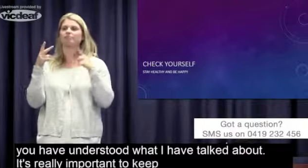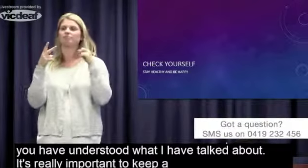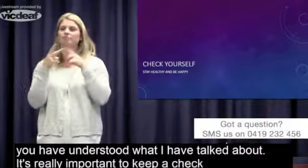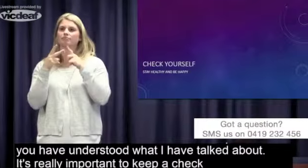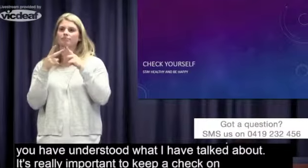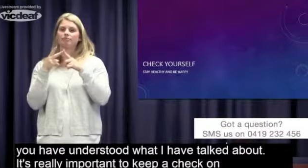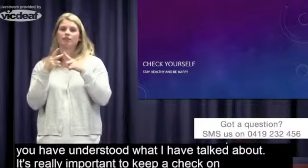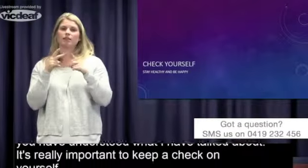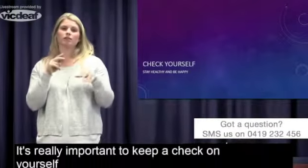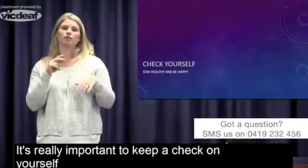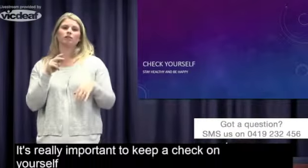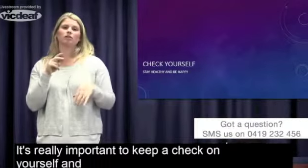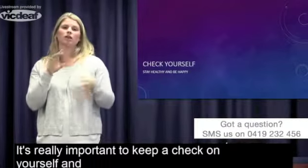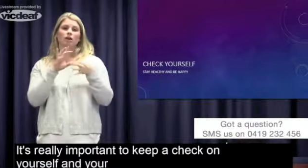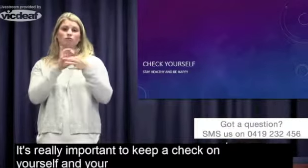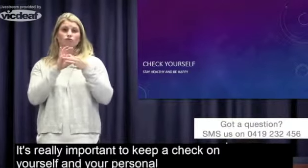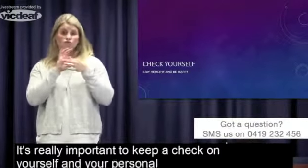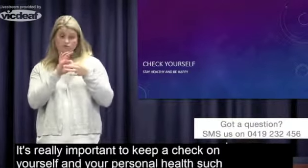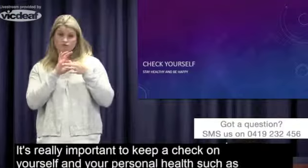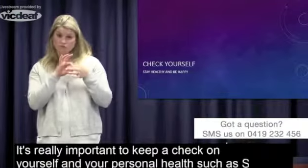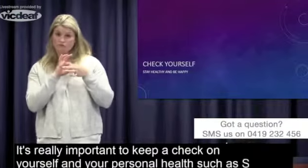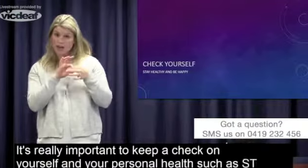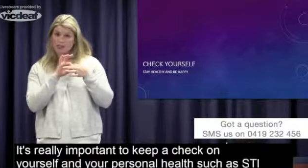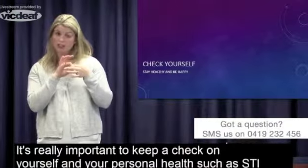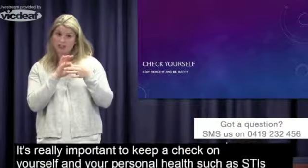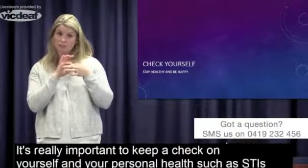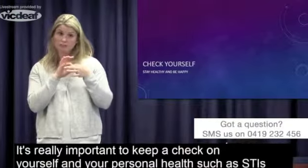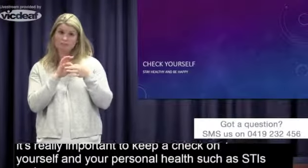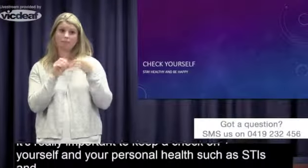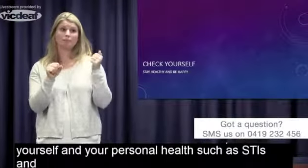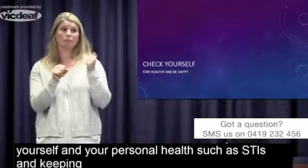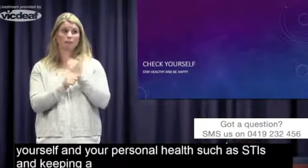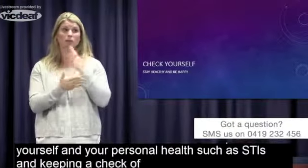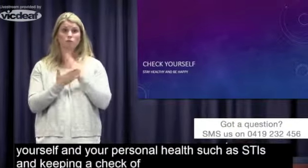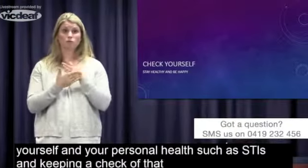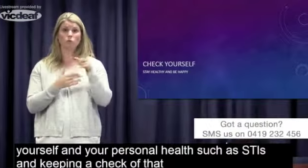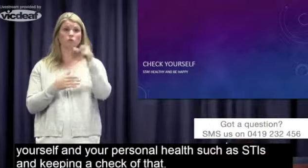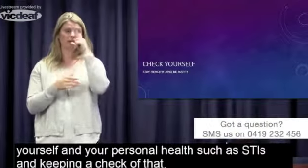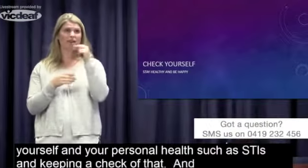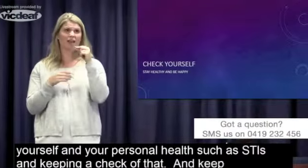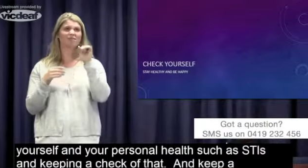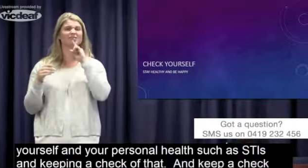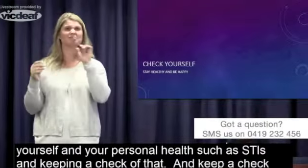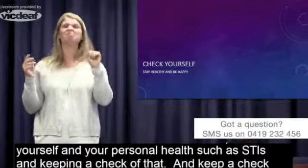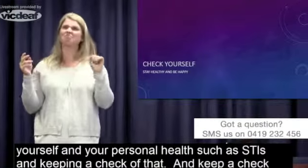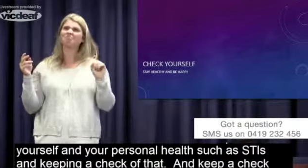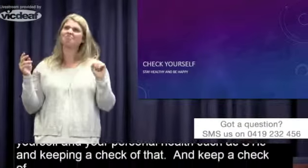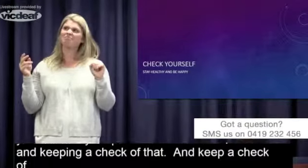health, such as STIs, and keeping a check of that. Keep a check of your relationships and make sure that